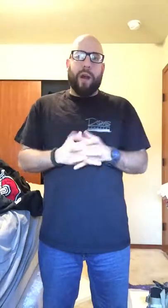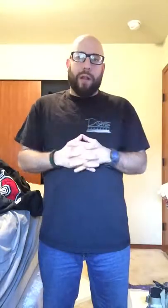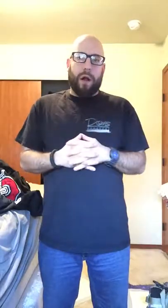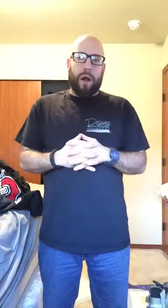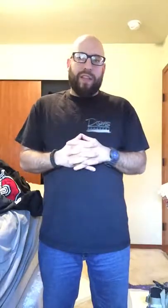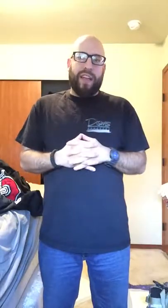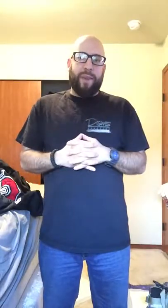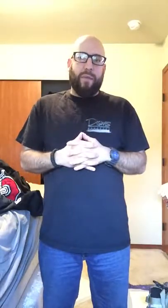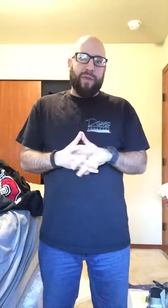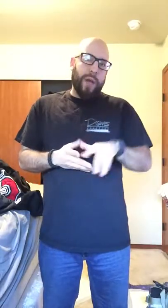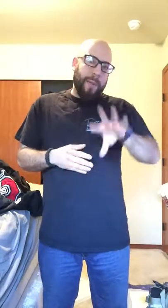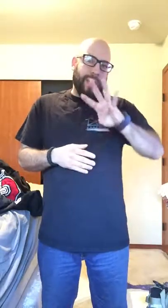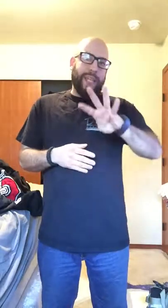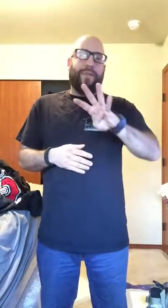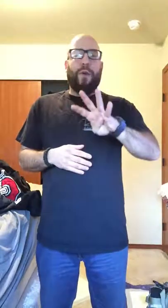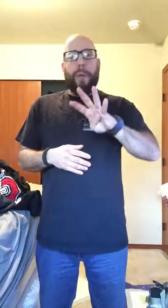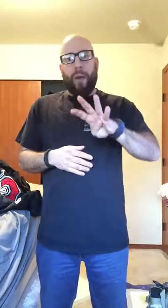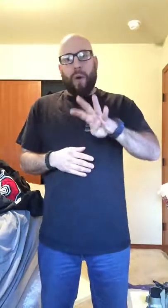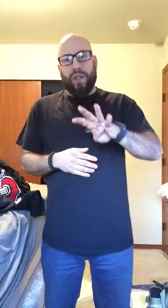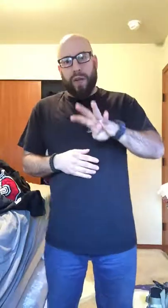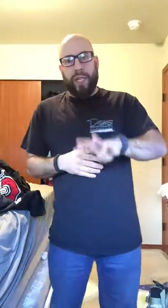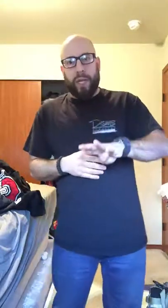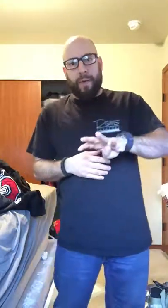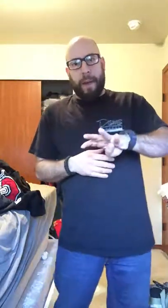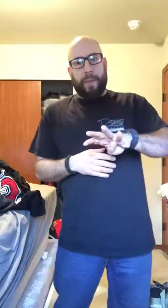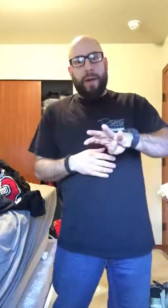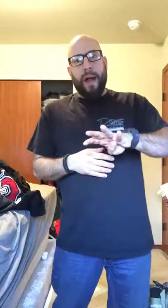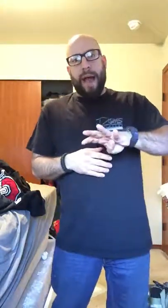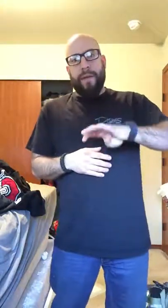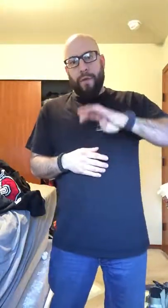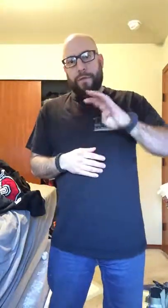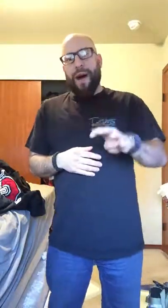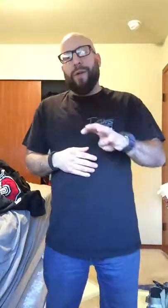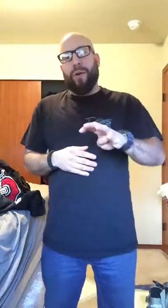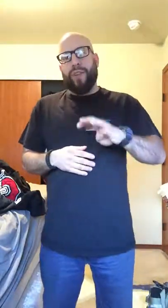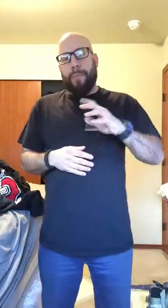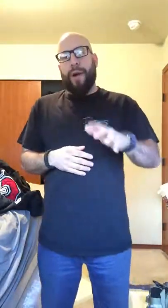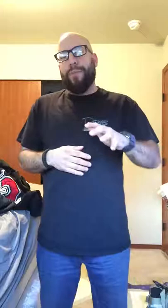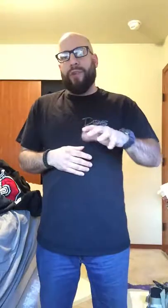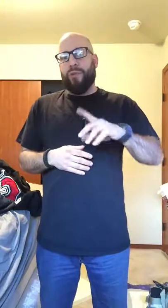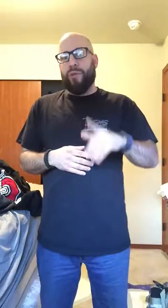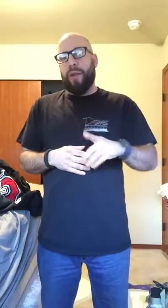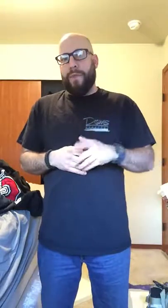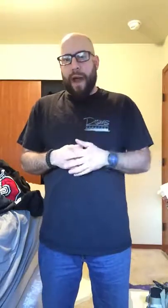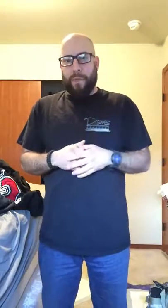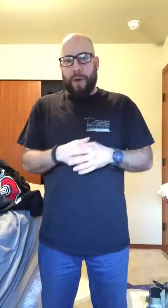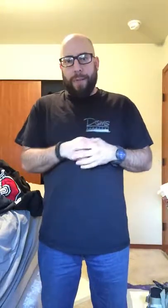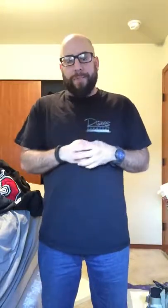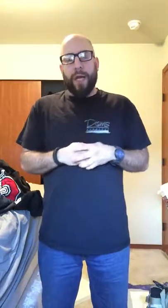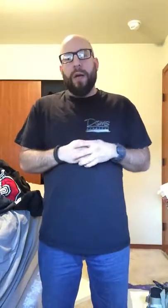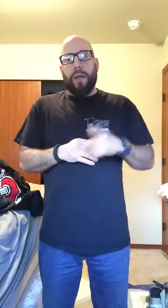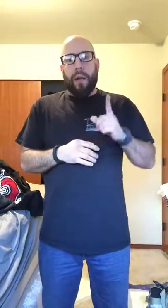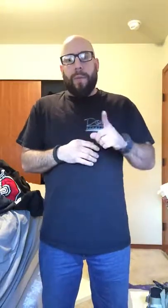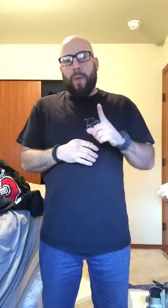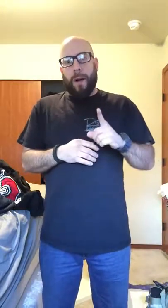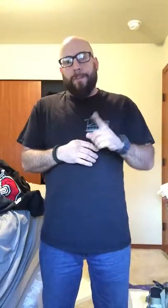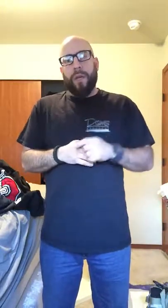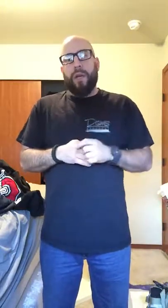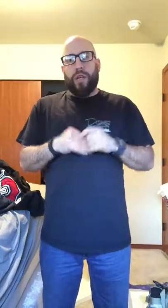gun safety rules, but these four main ones are easy to remember, and if you follow those, I promise you, you will never have a problem. Number one,